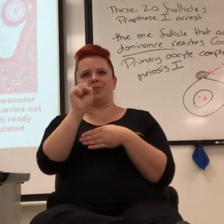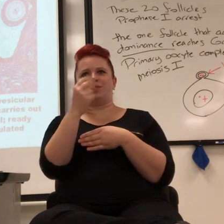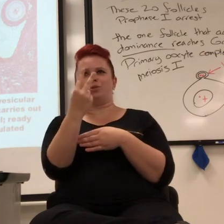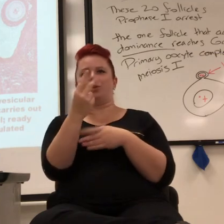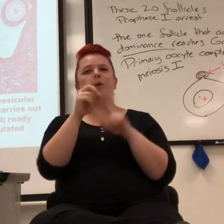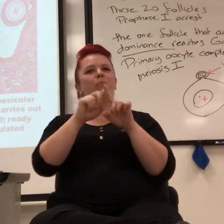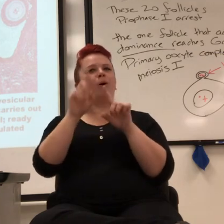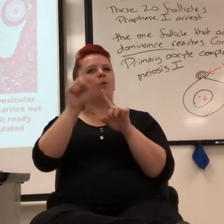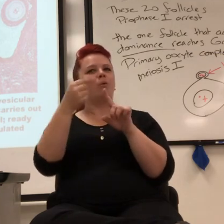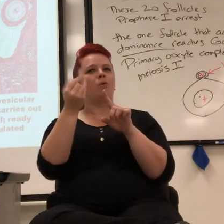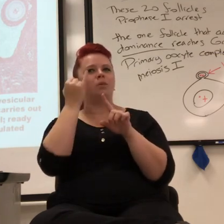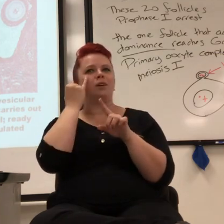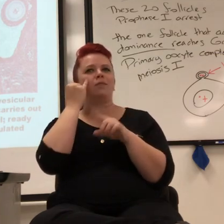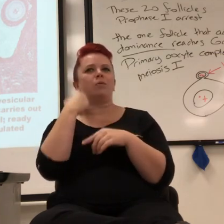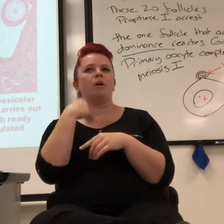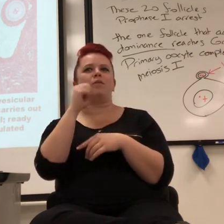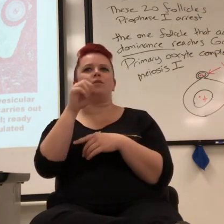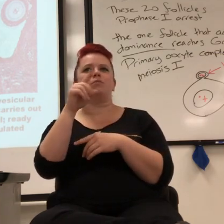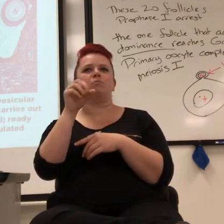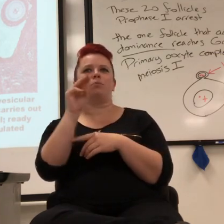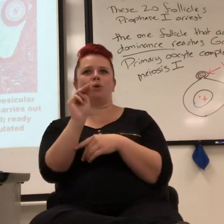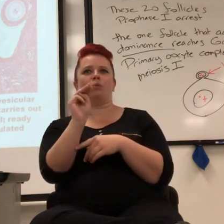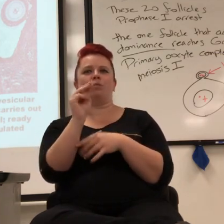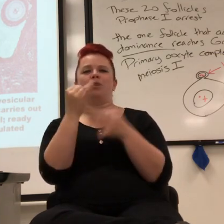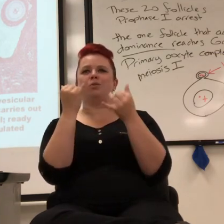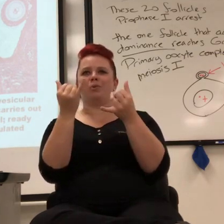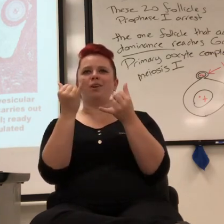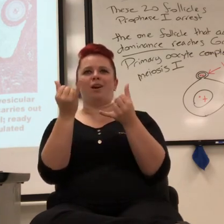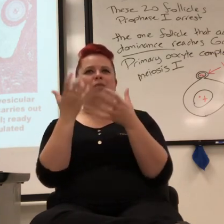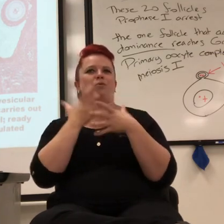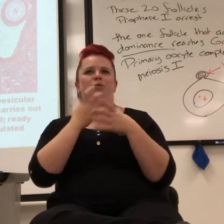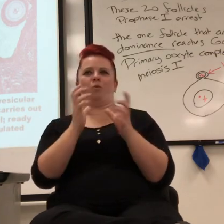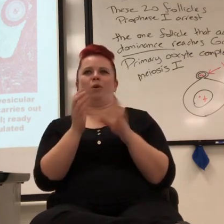there. So right now, you don't want it to finish.